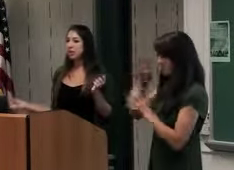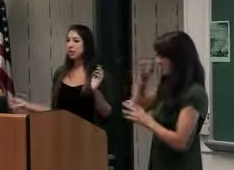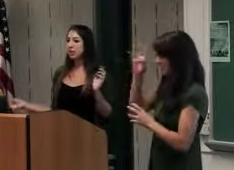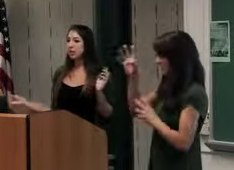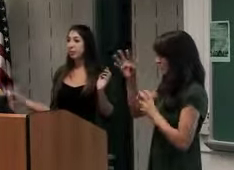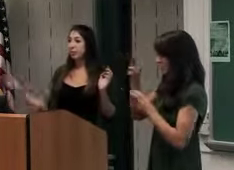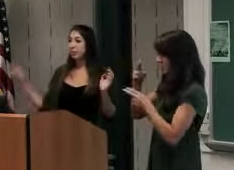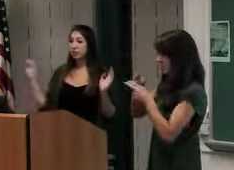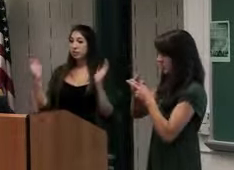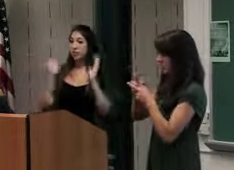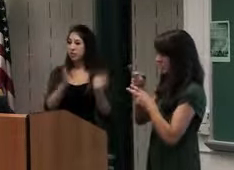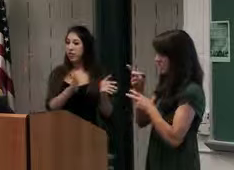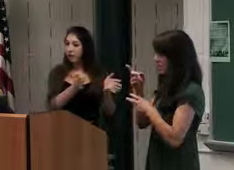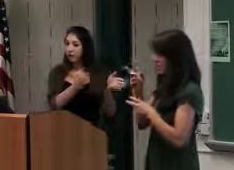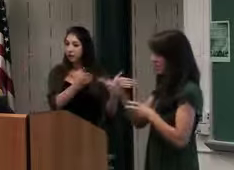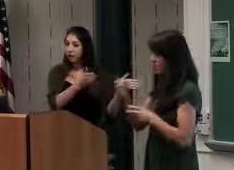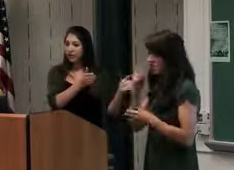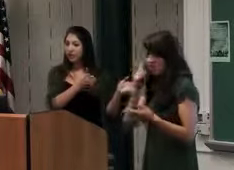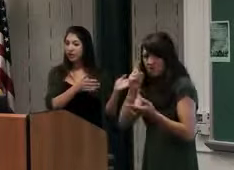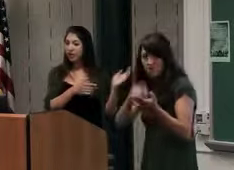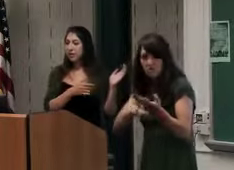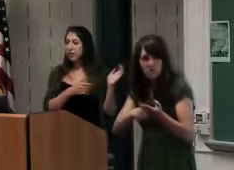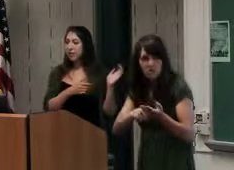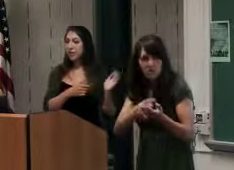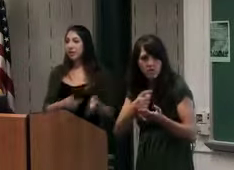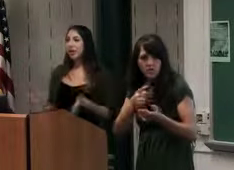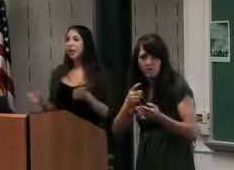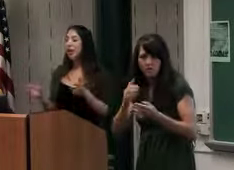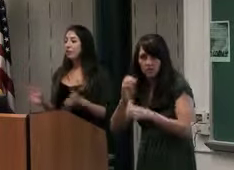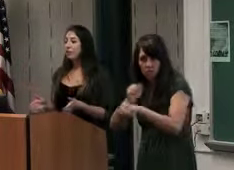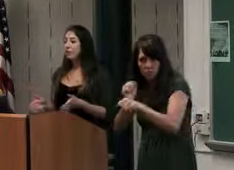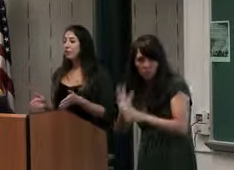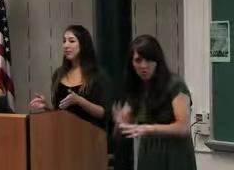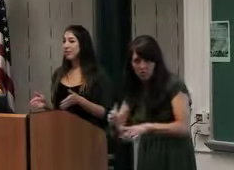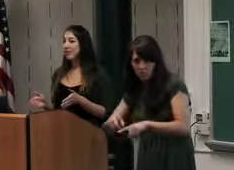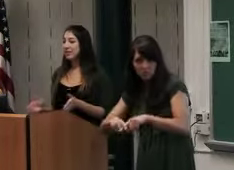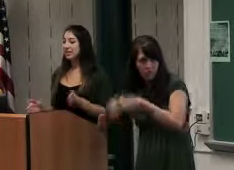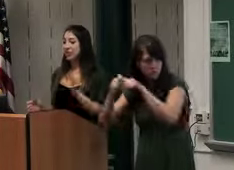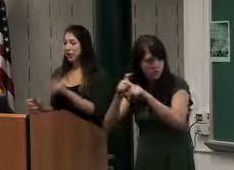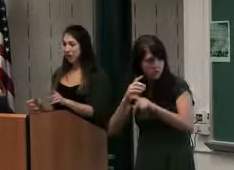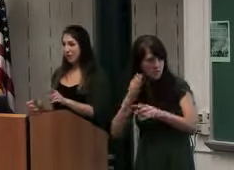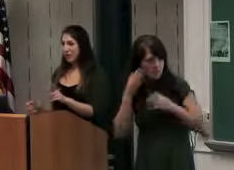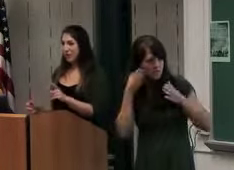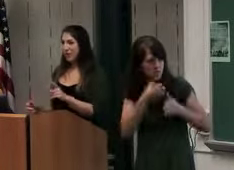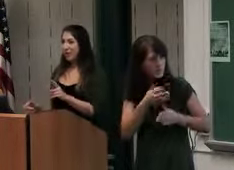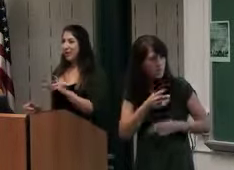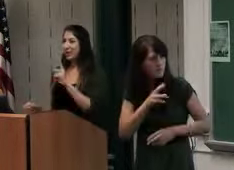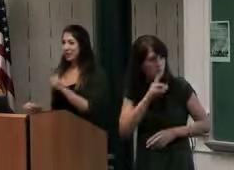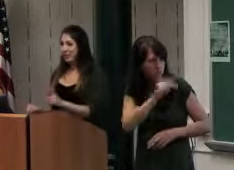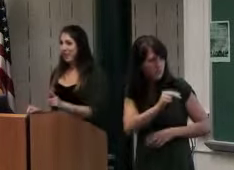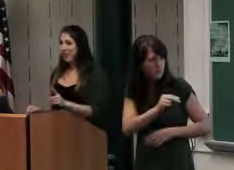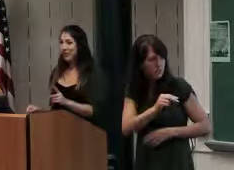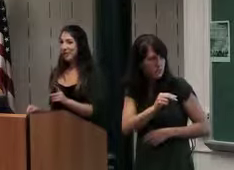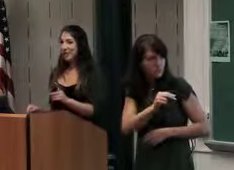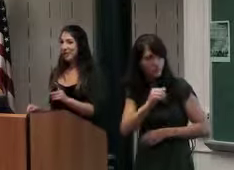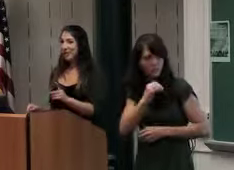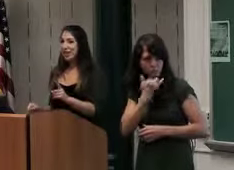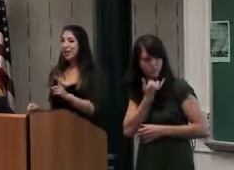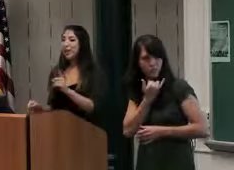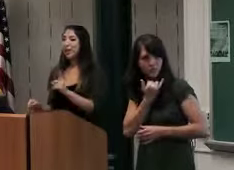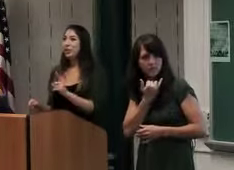and she pretty much stopped talking to the person, directed all of her attention to me, and said, no, you don't do